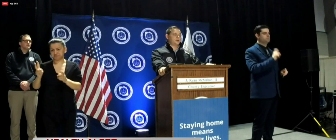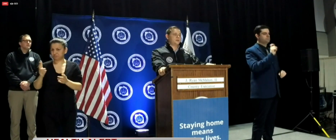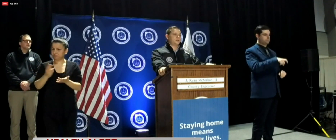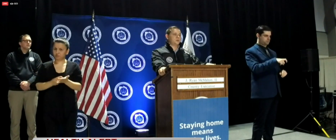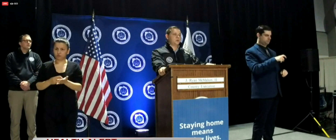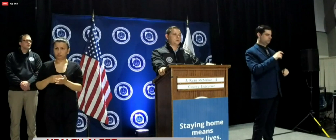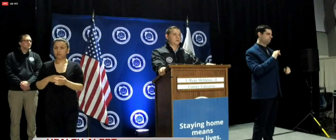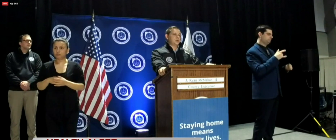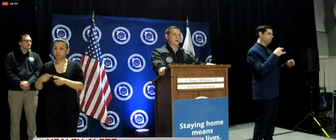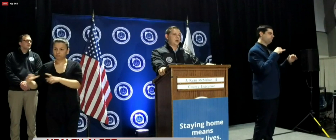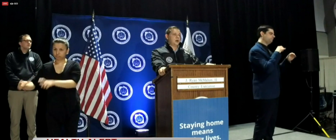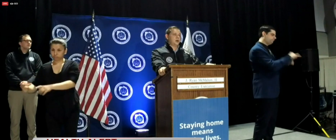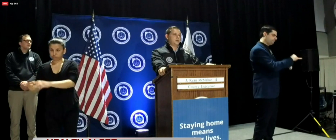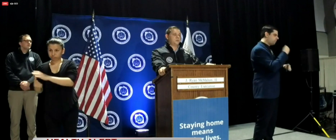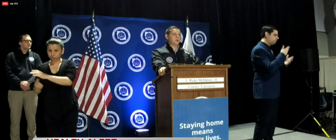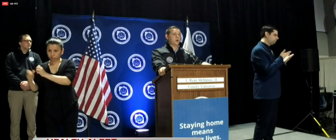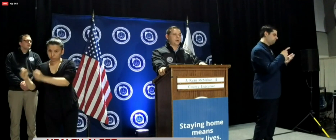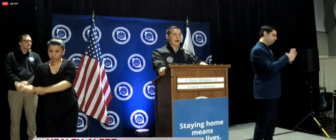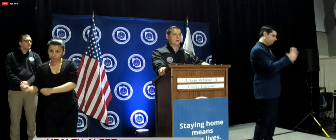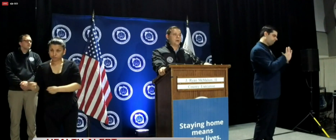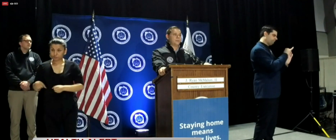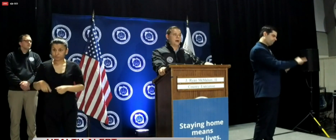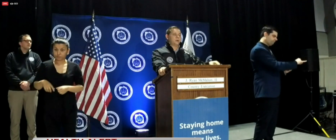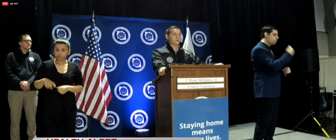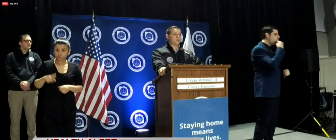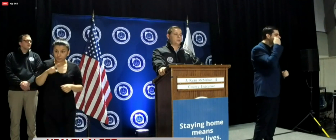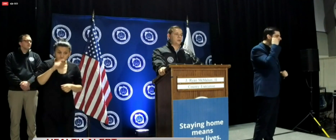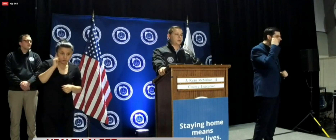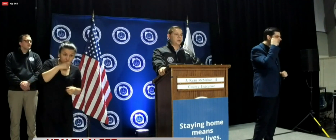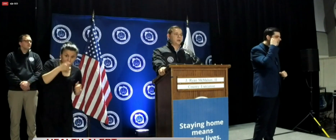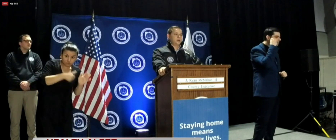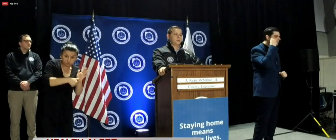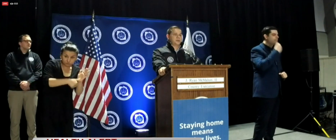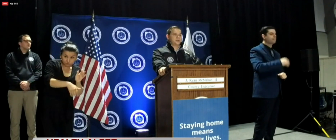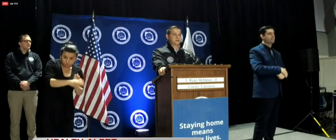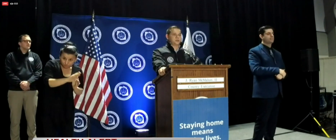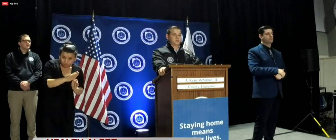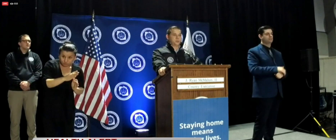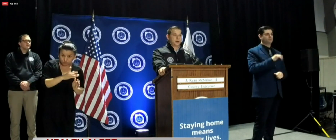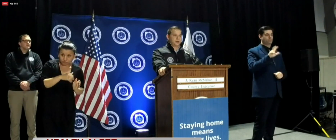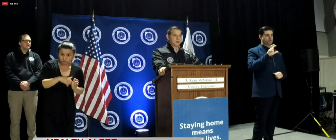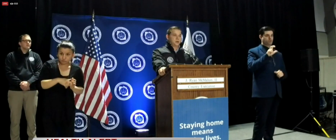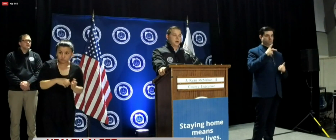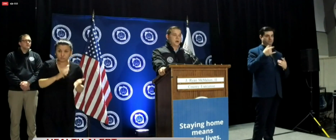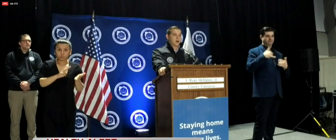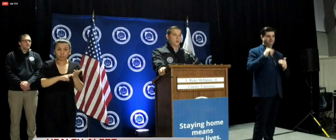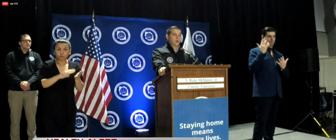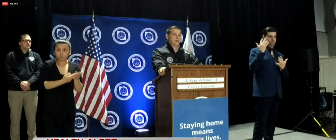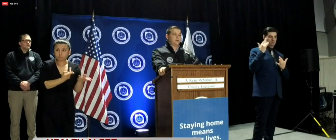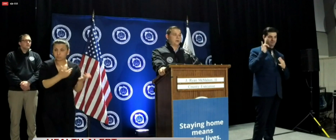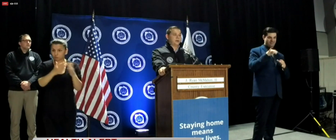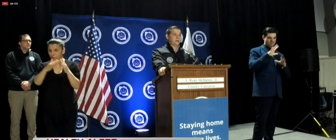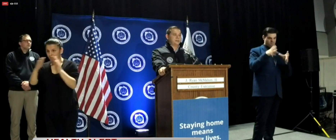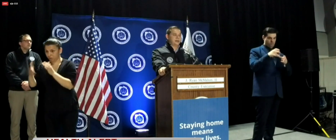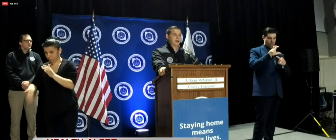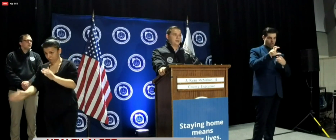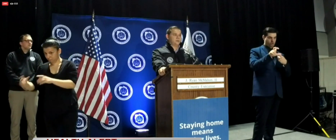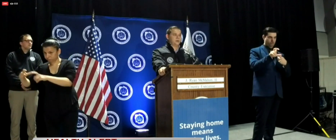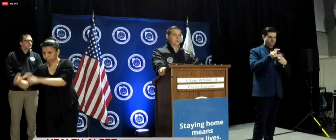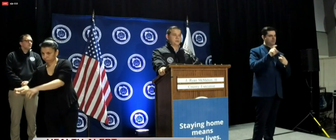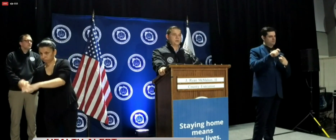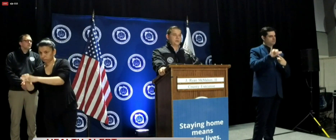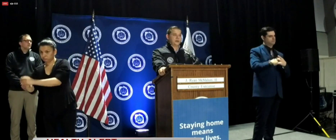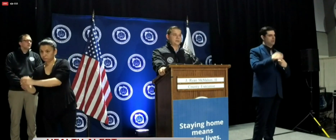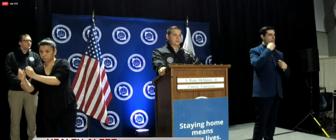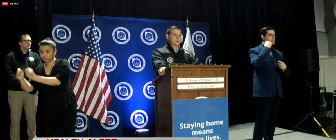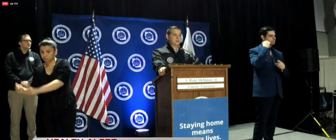300 individuals from going out and about in the community and potentially spreading whatever it is they have,